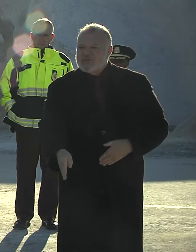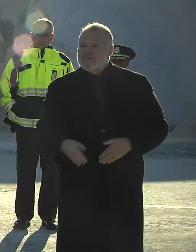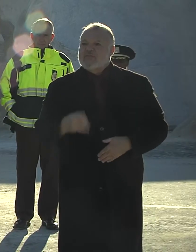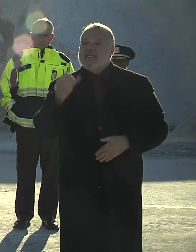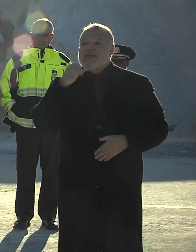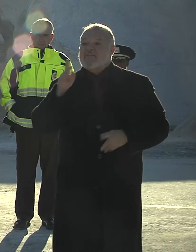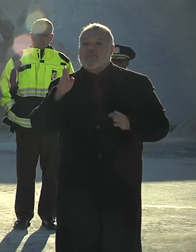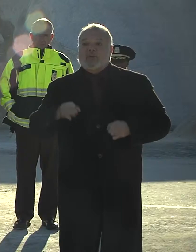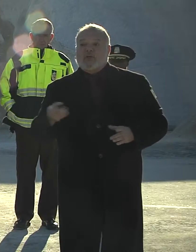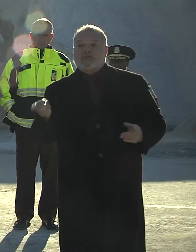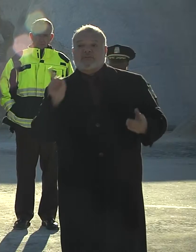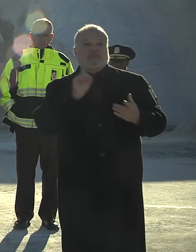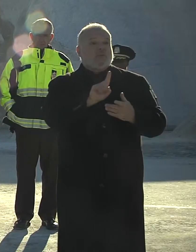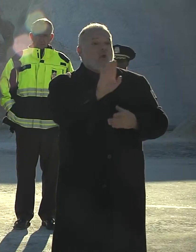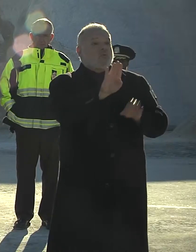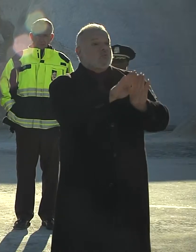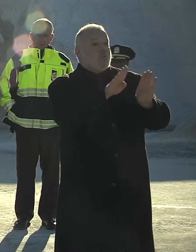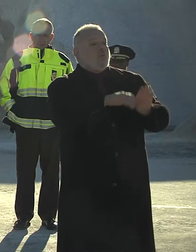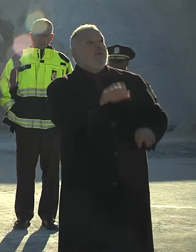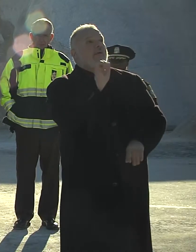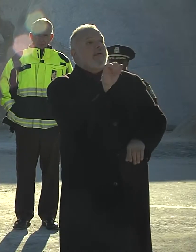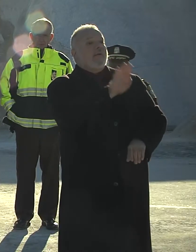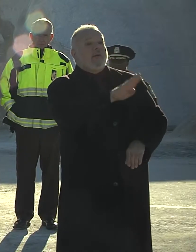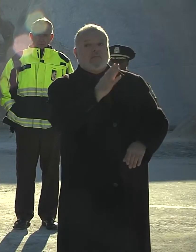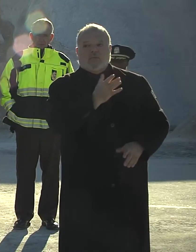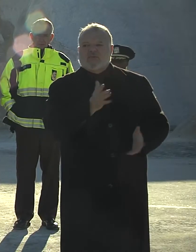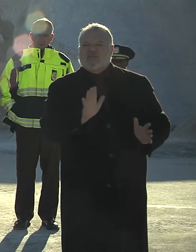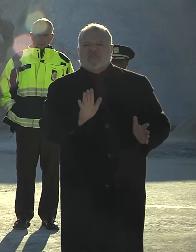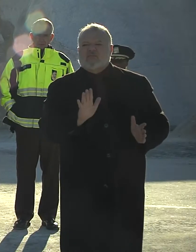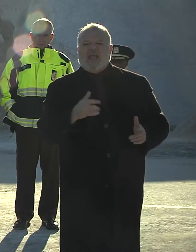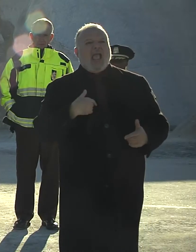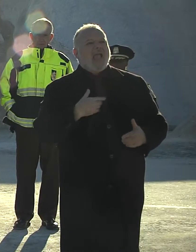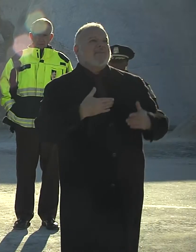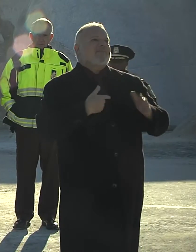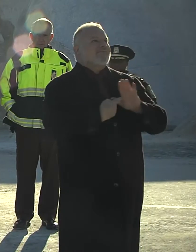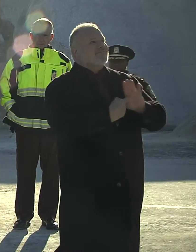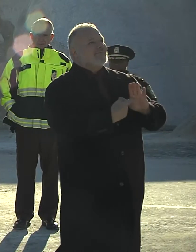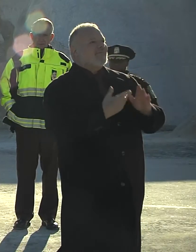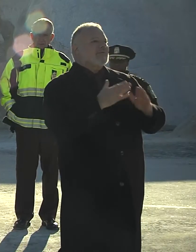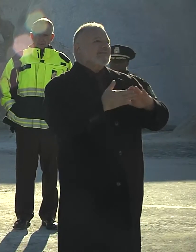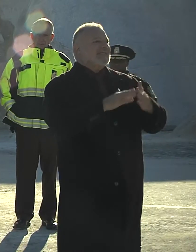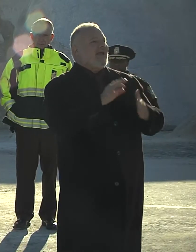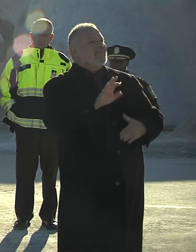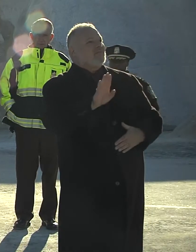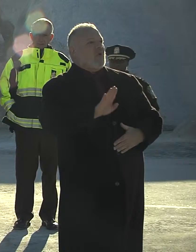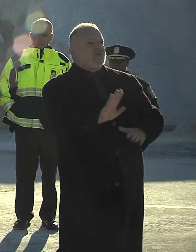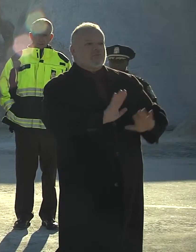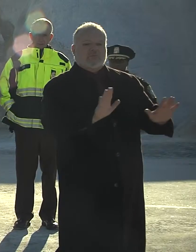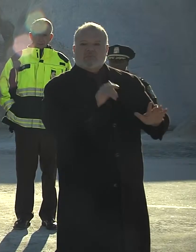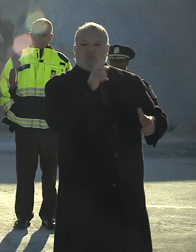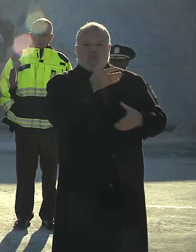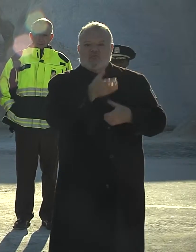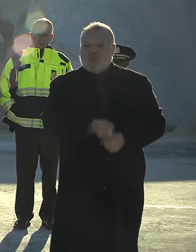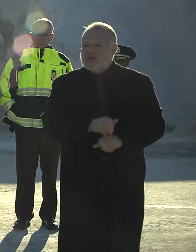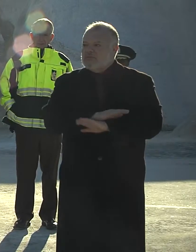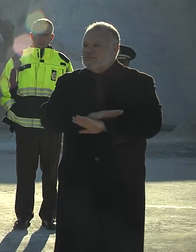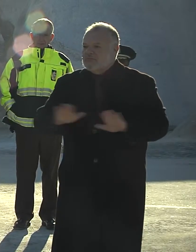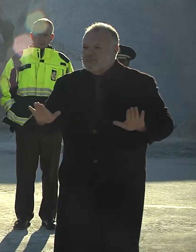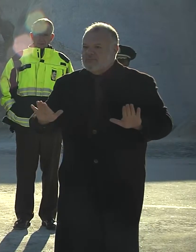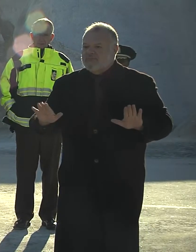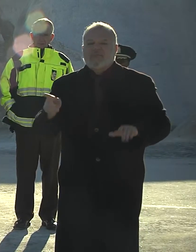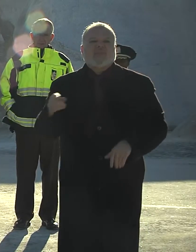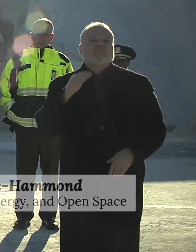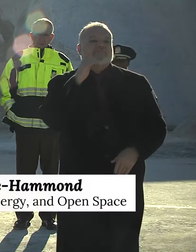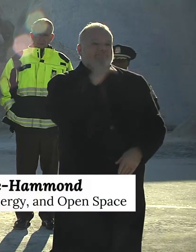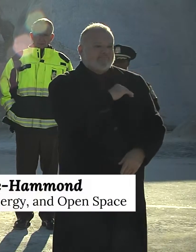our behalf and they've knocked on your door, that is not us. And you should go ahead and give us directly a call at